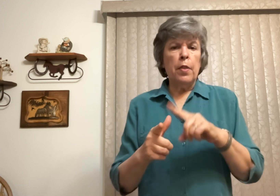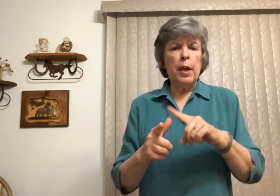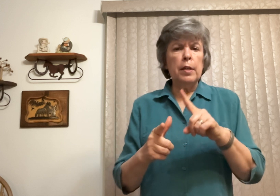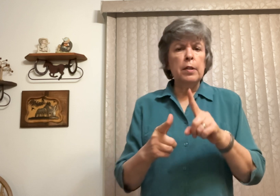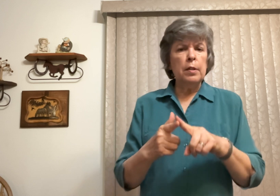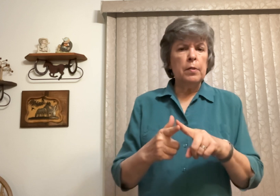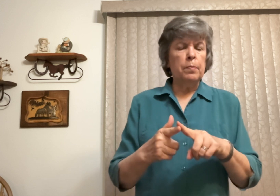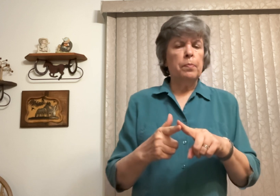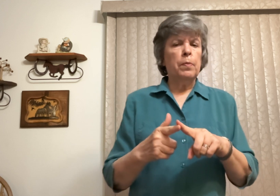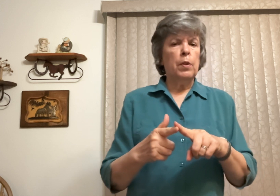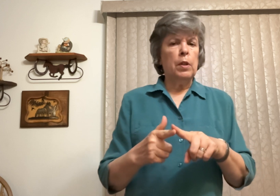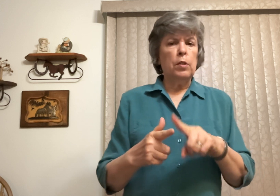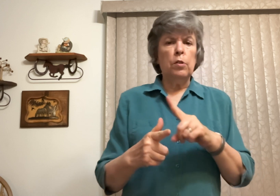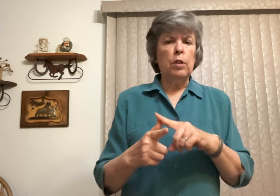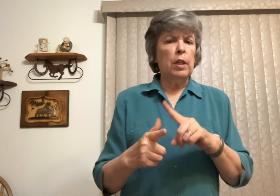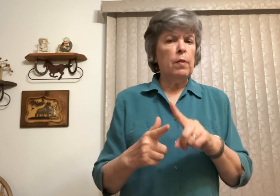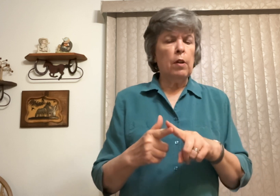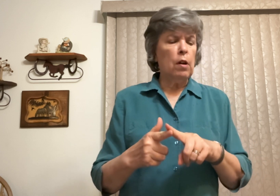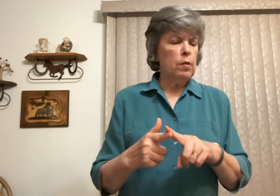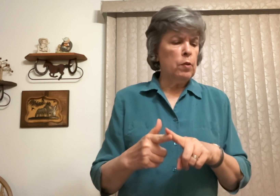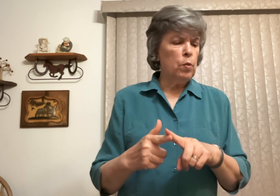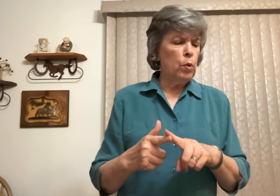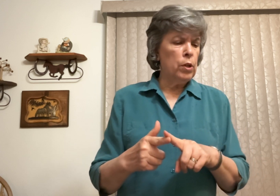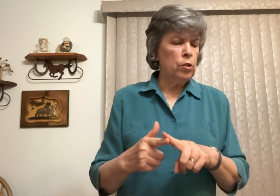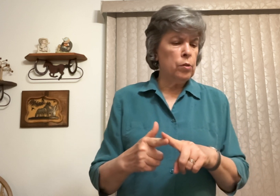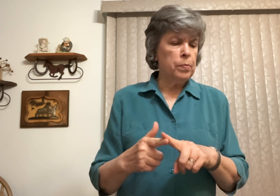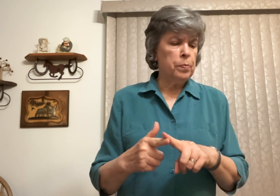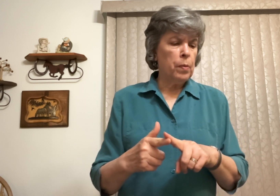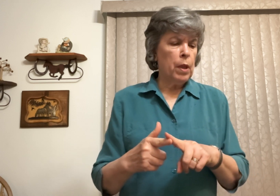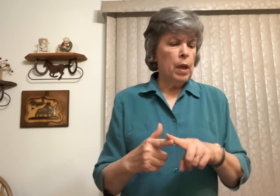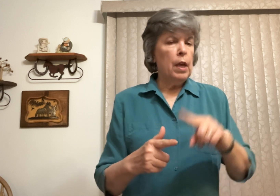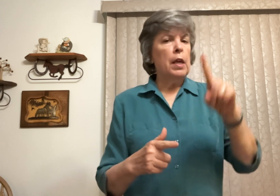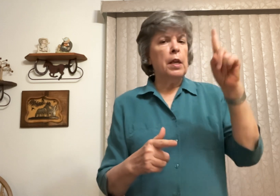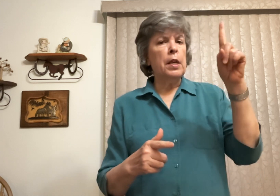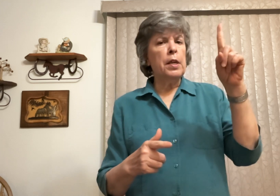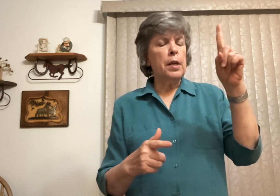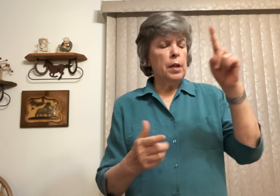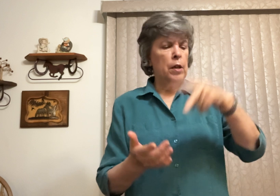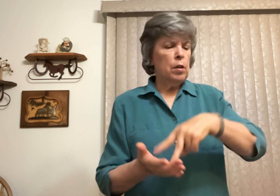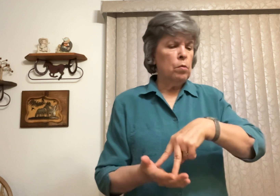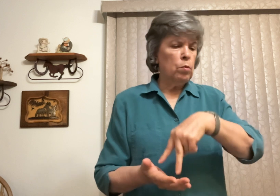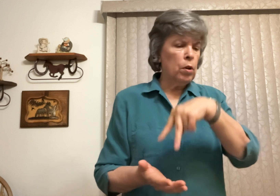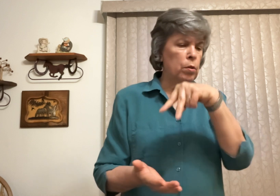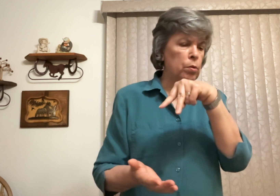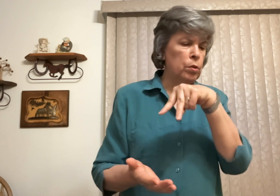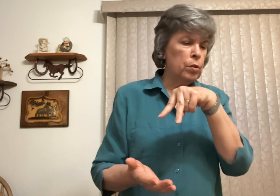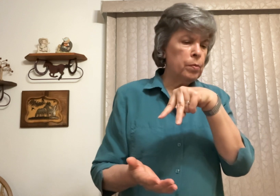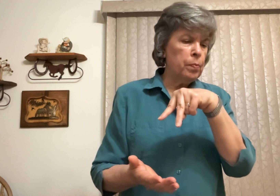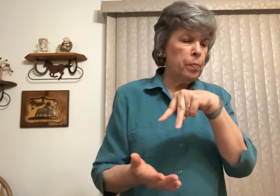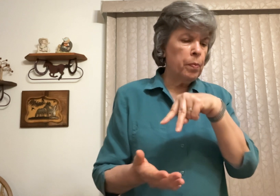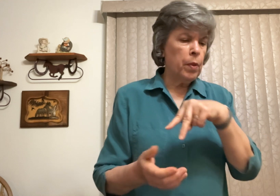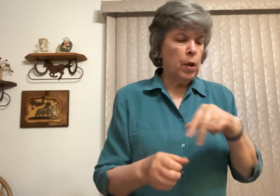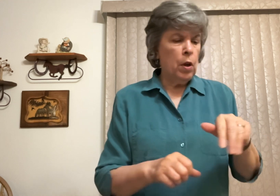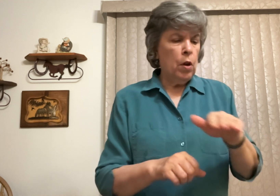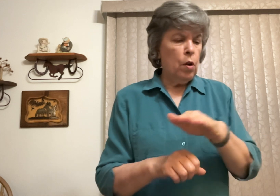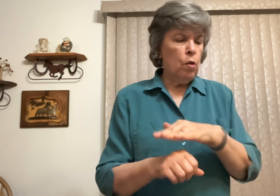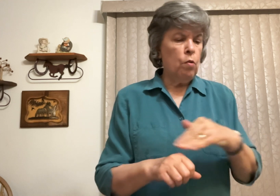then, and you can leave that off if you wish. He arose